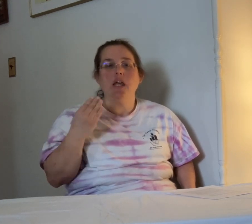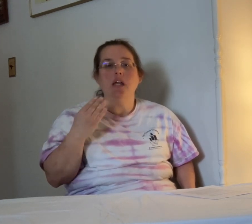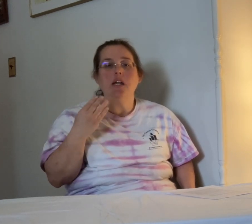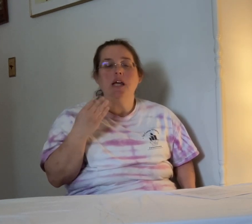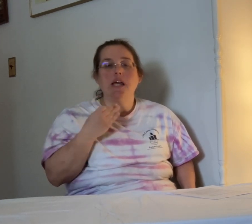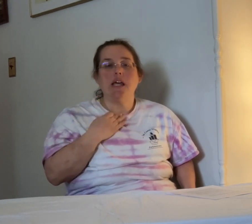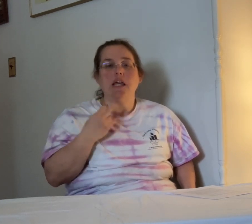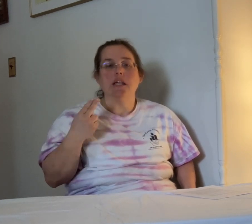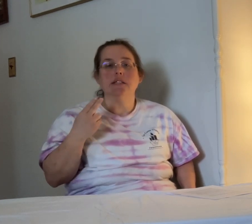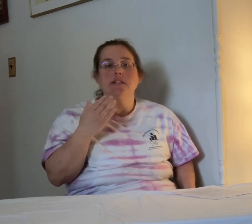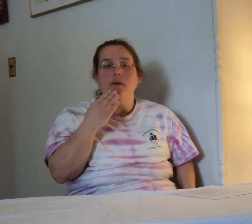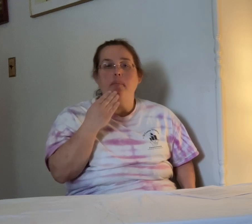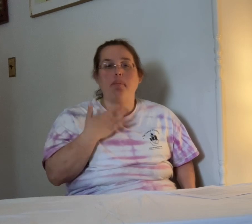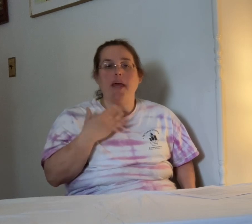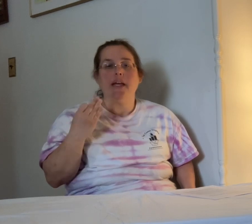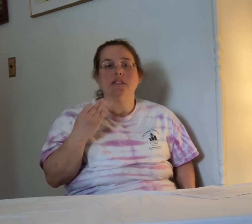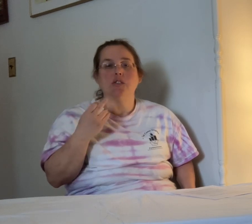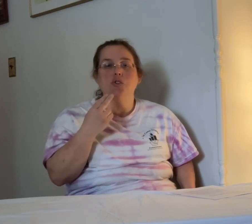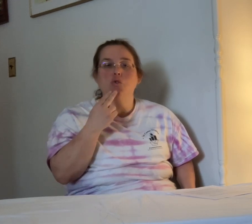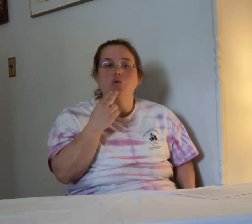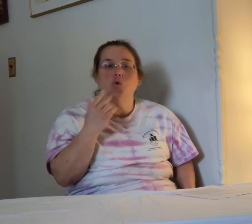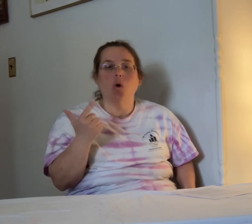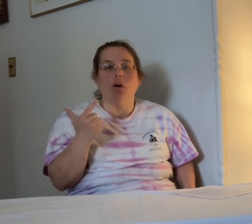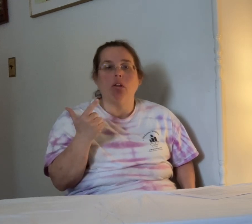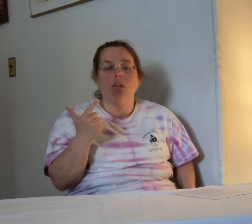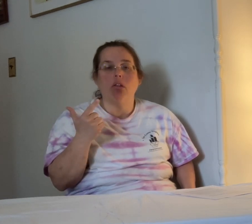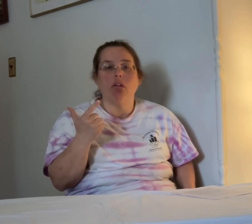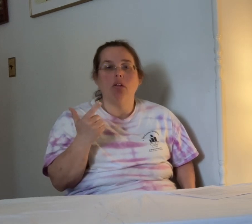in his base school.